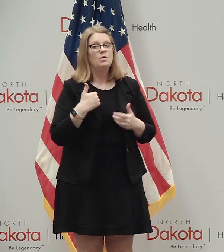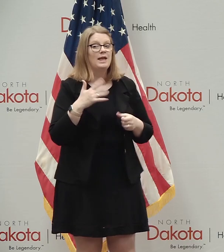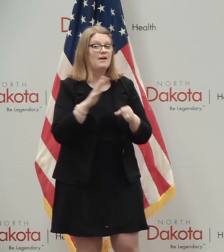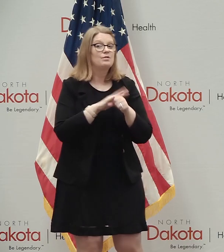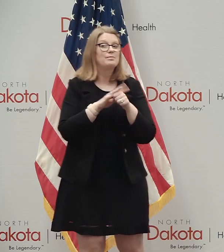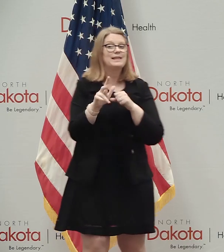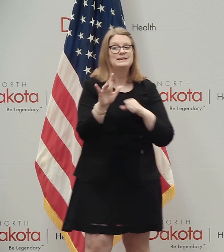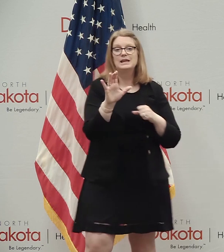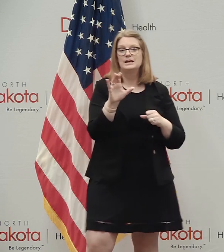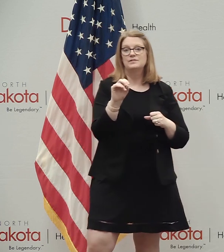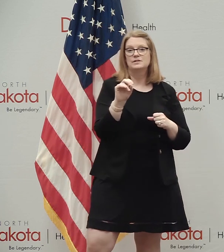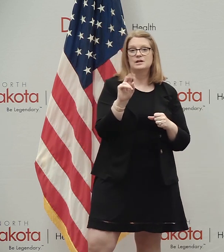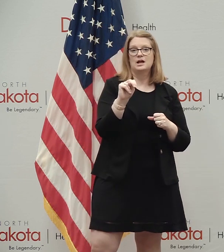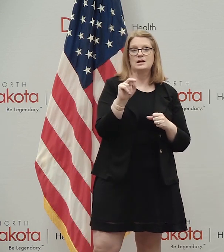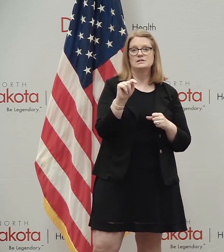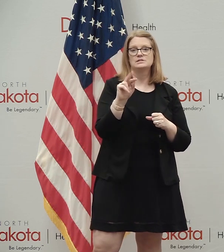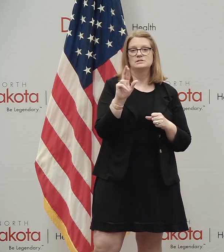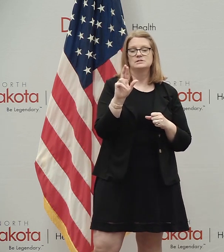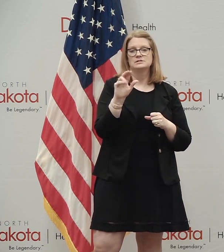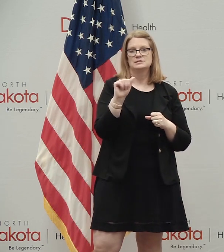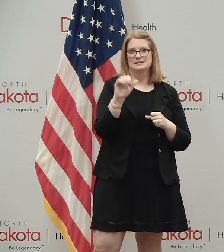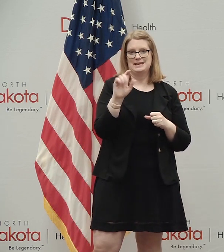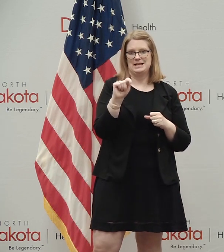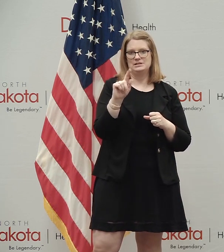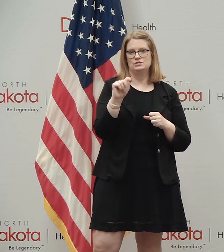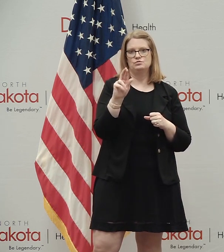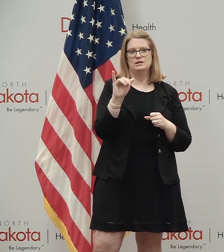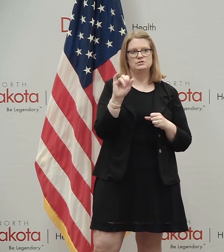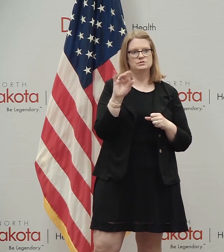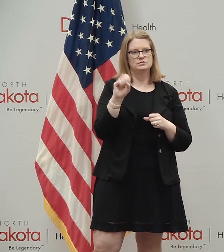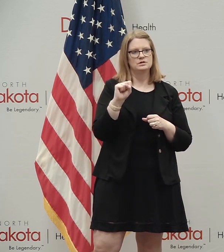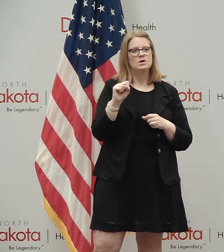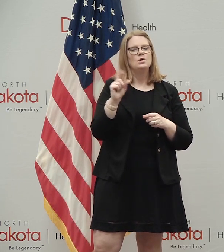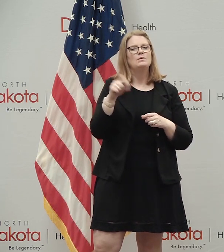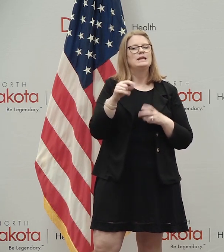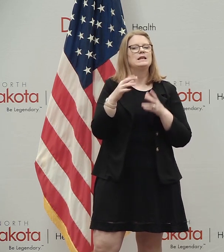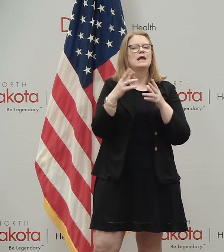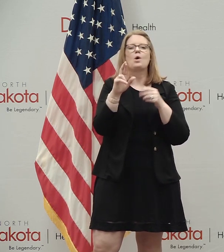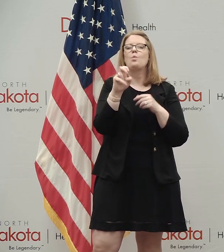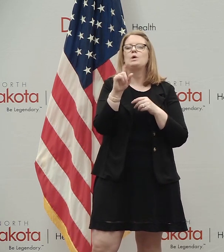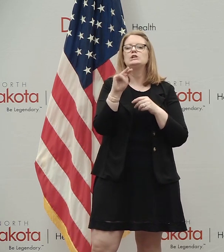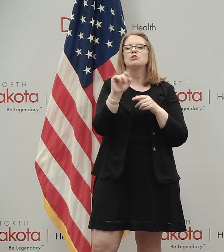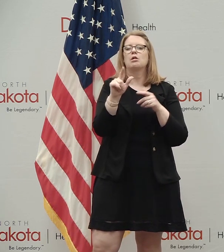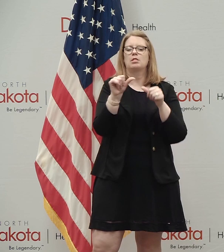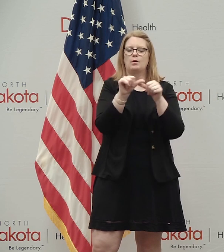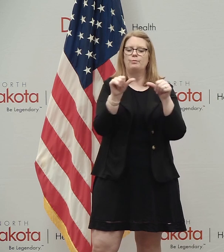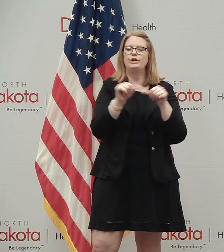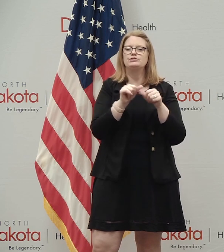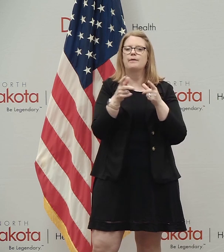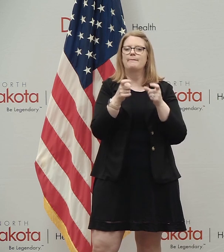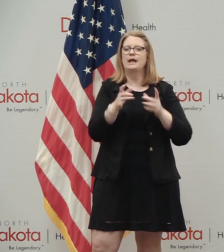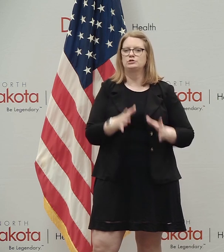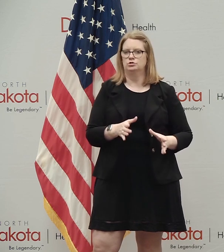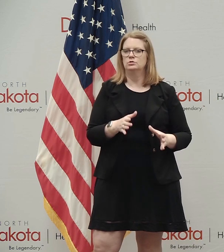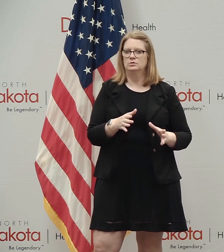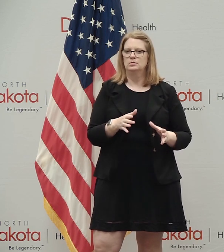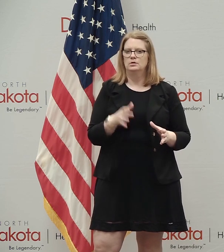contact tracers. I believe the title that I said was regional managers. So again, I think we've got a lot of